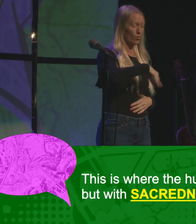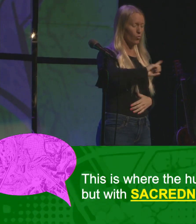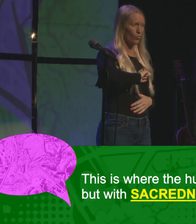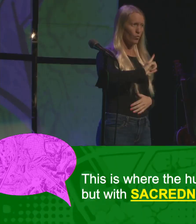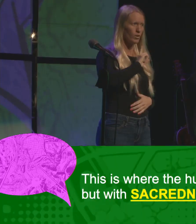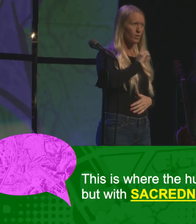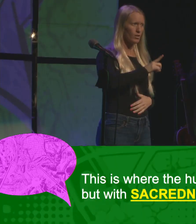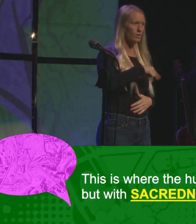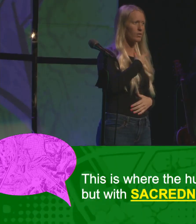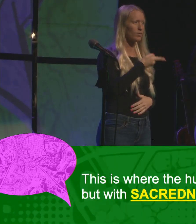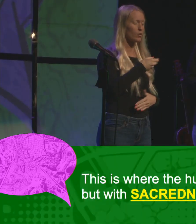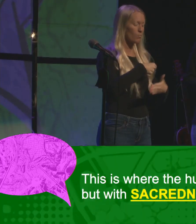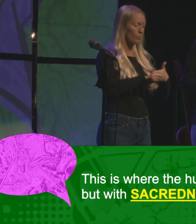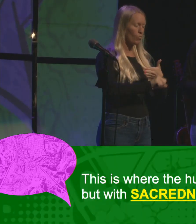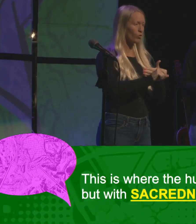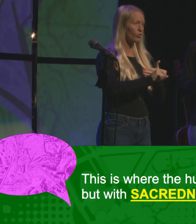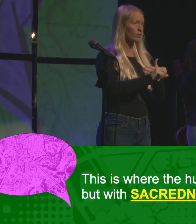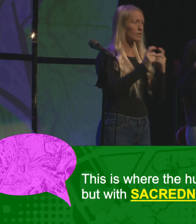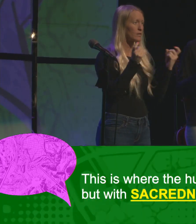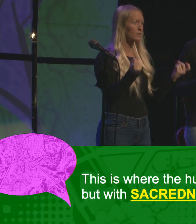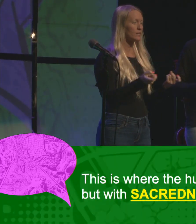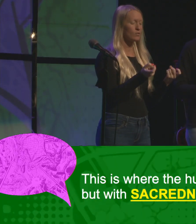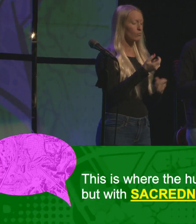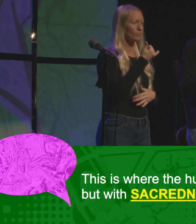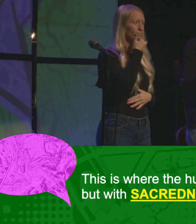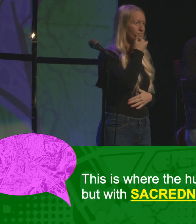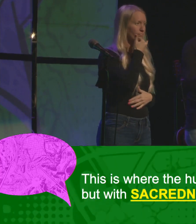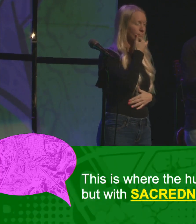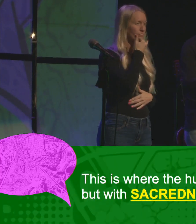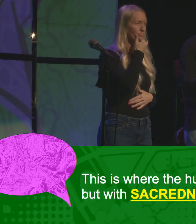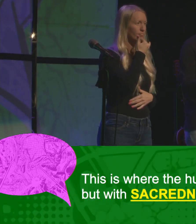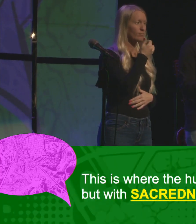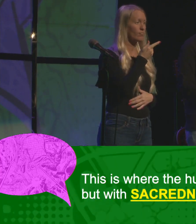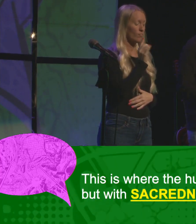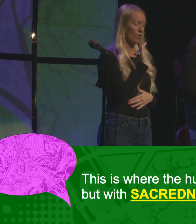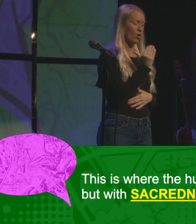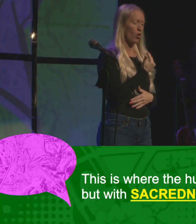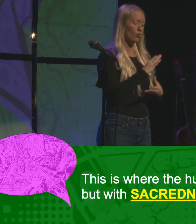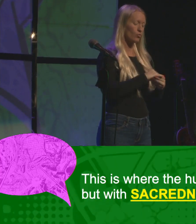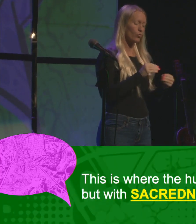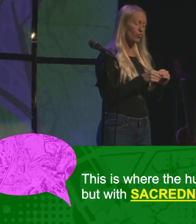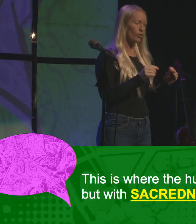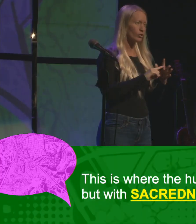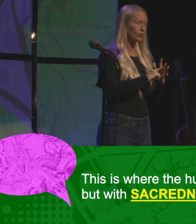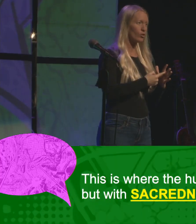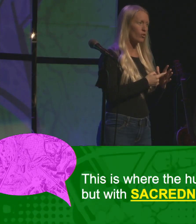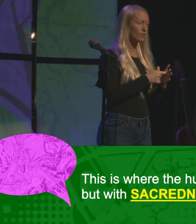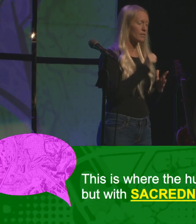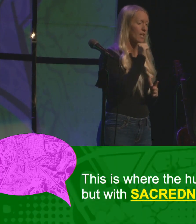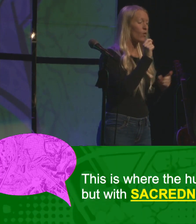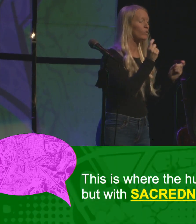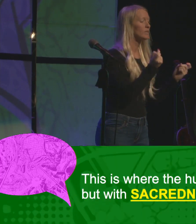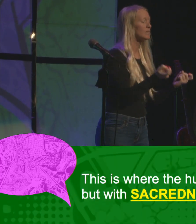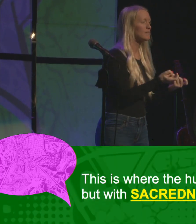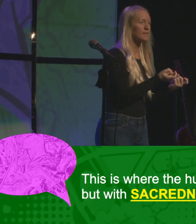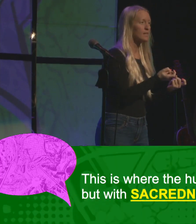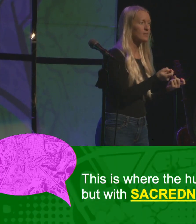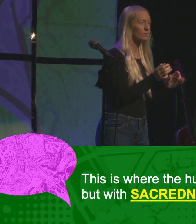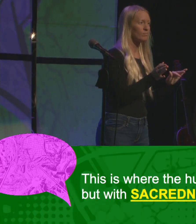itself. It's a great reminder to know that our story starts not with sin, but with sacredness,